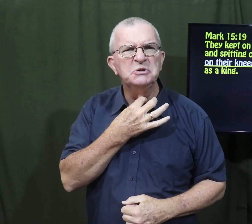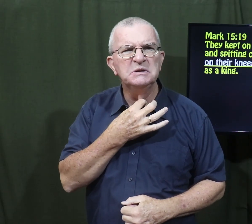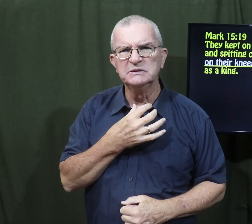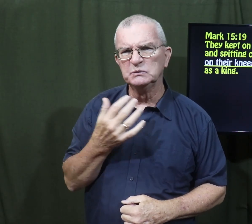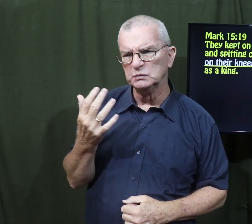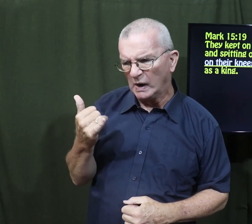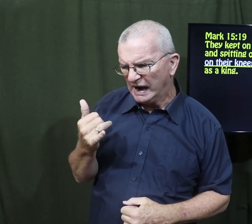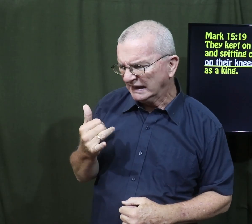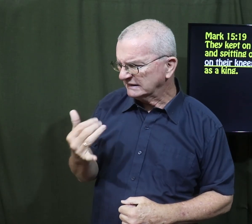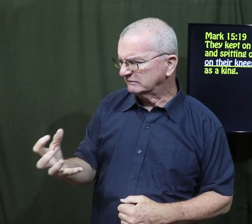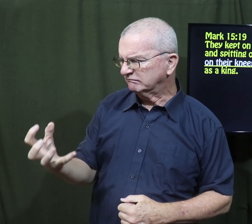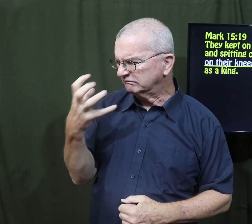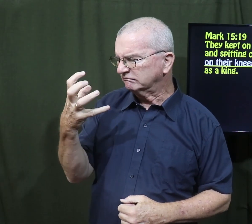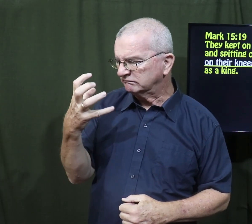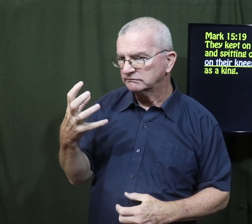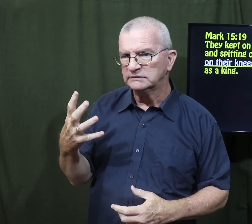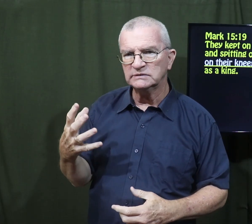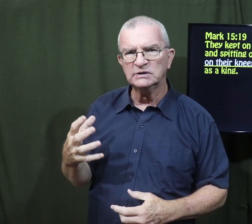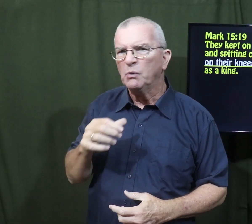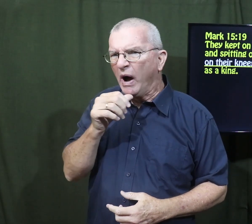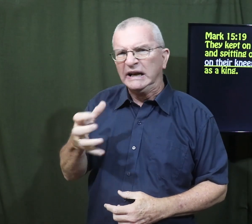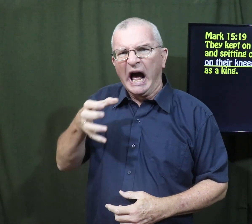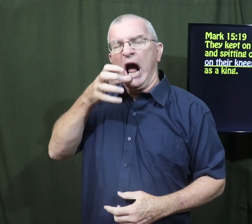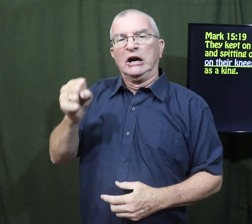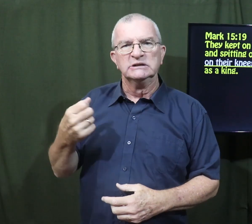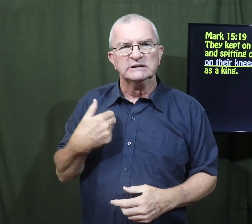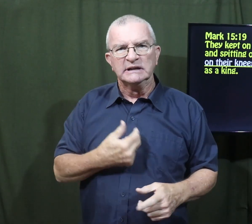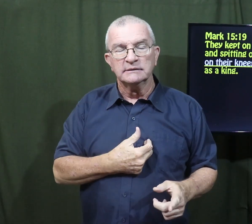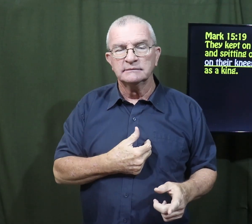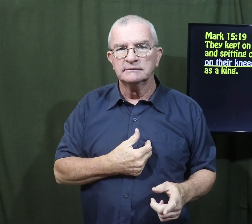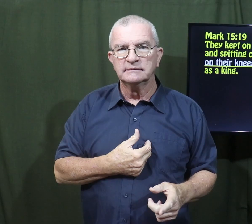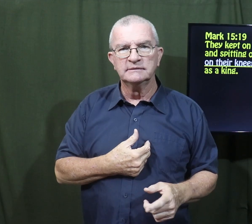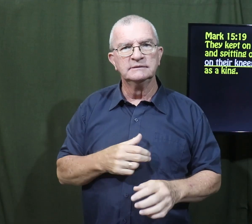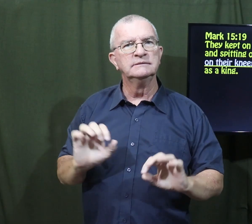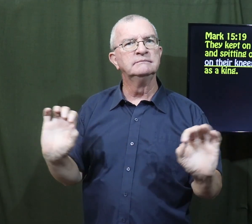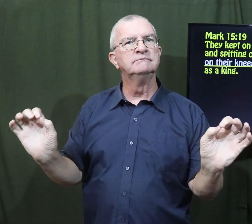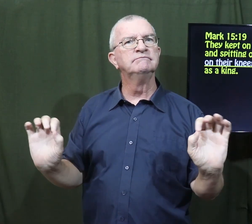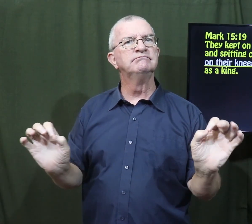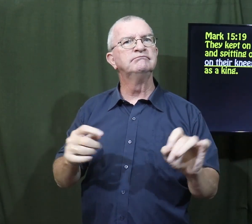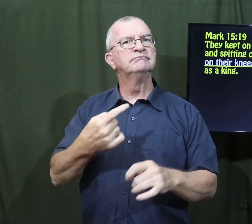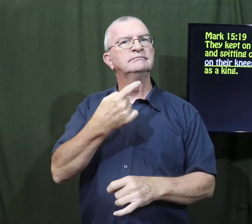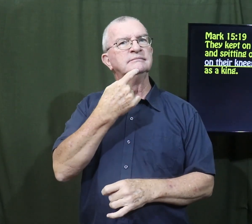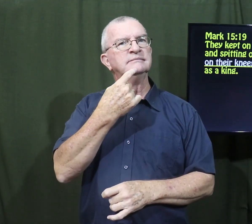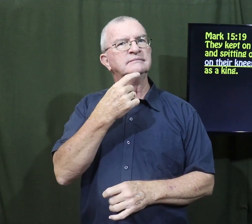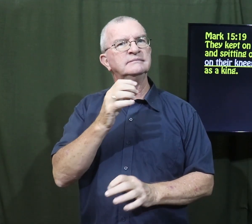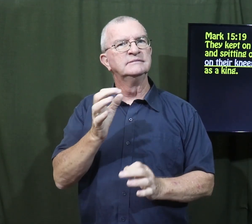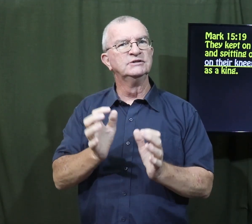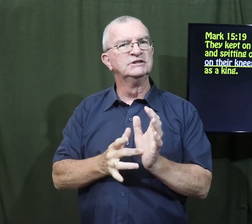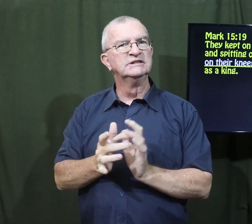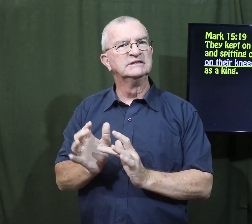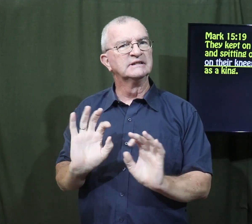Maybe a few of the soldiers were curious as to why he wasn't angry and didn't curse them.